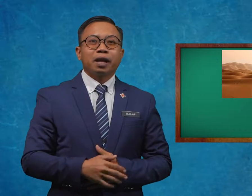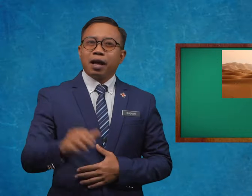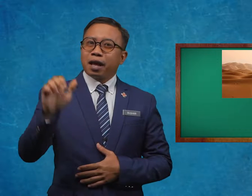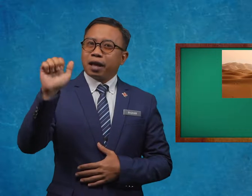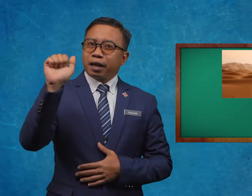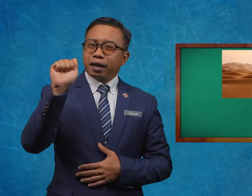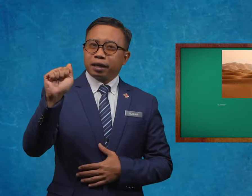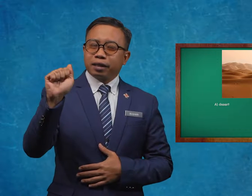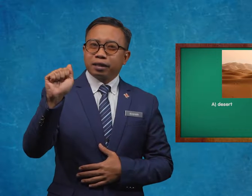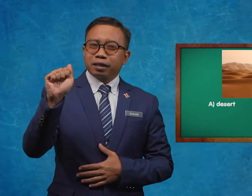A.